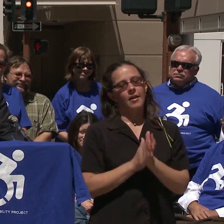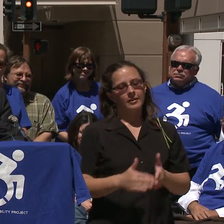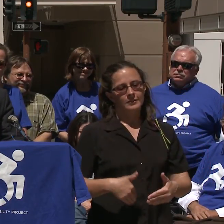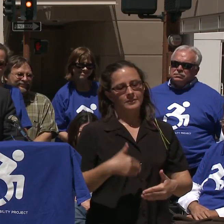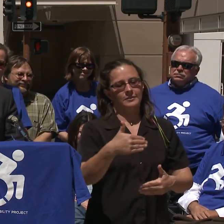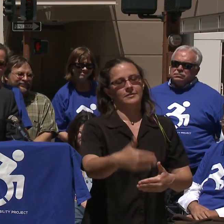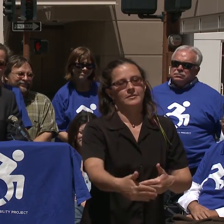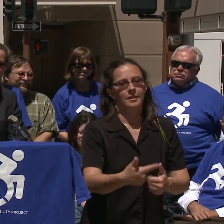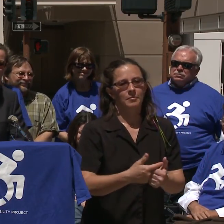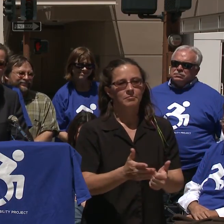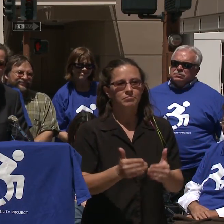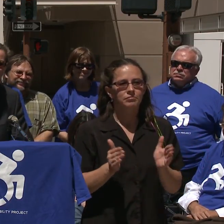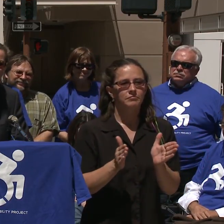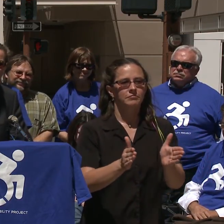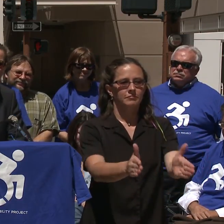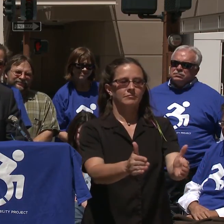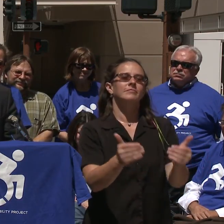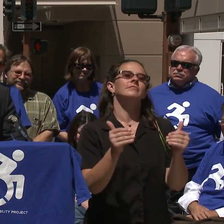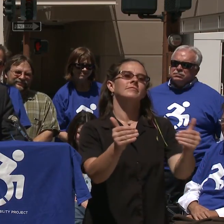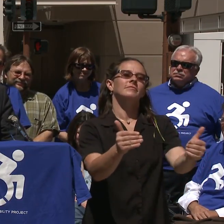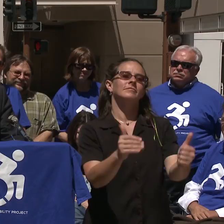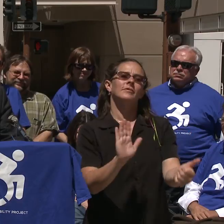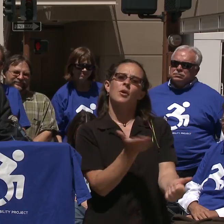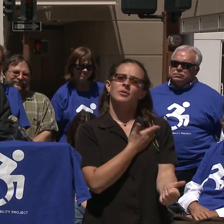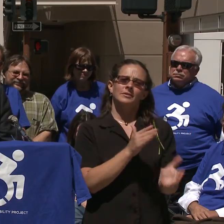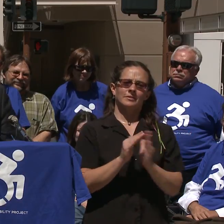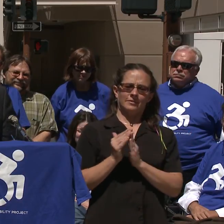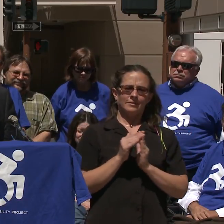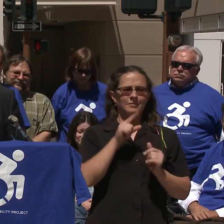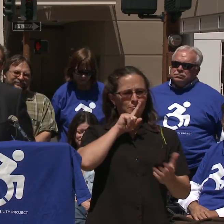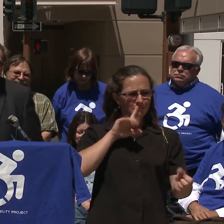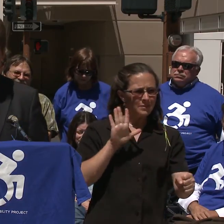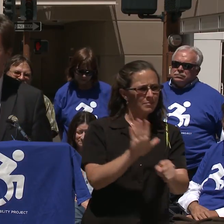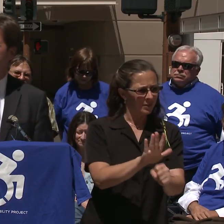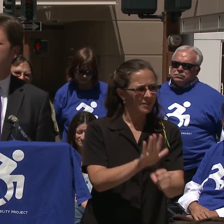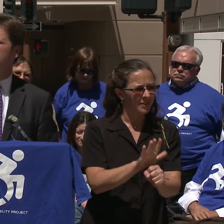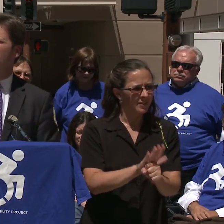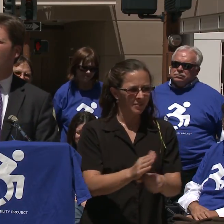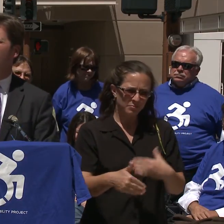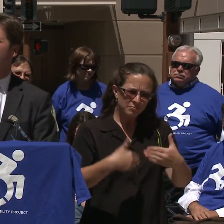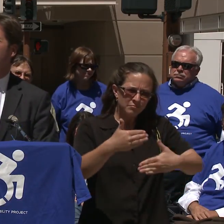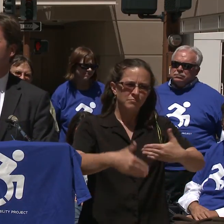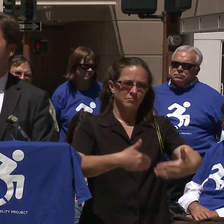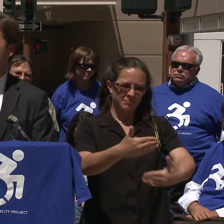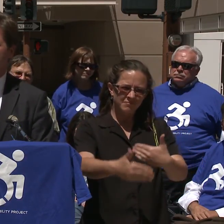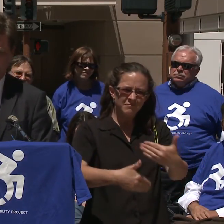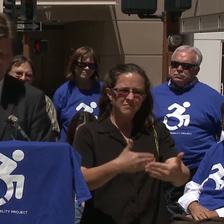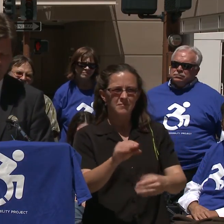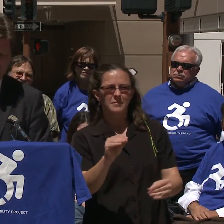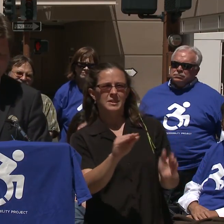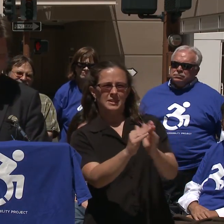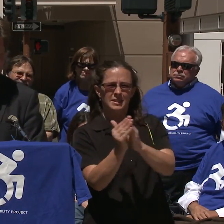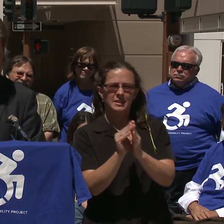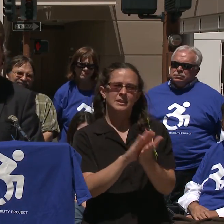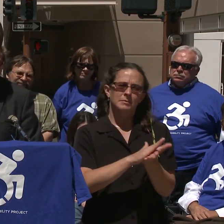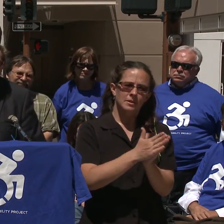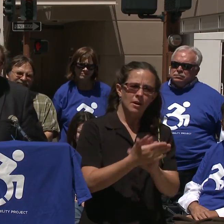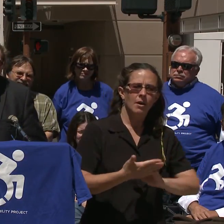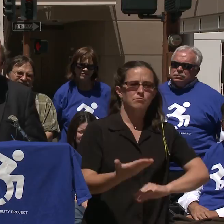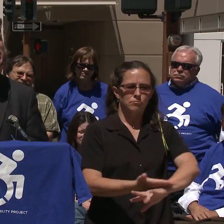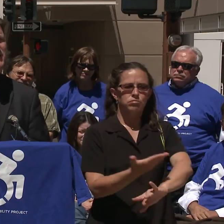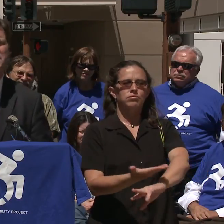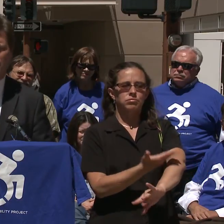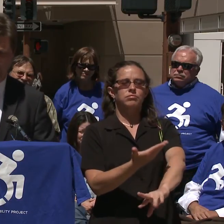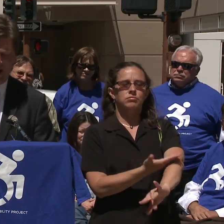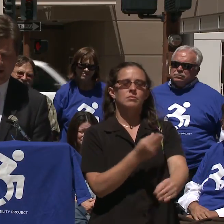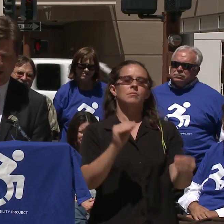celebration of our city's commitment to being on the cutting edge in the movement to make cities more accessibility-friendly.